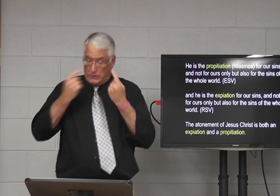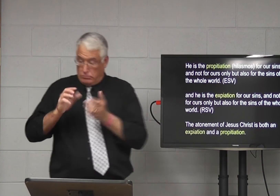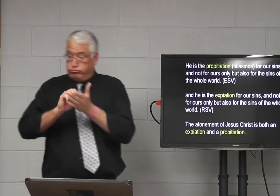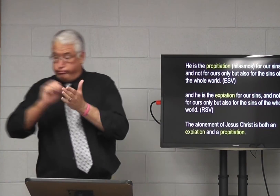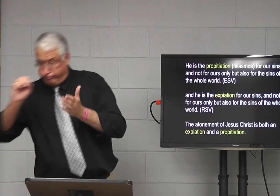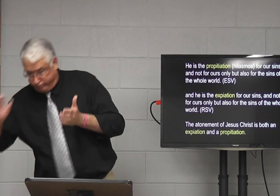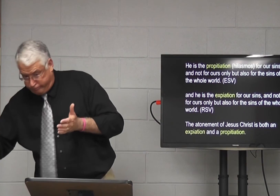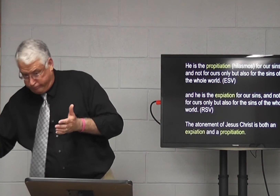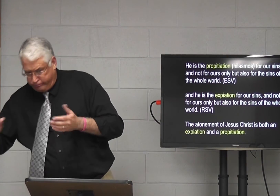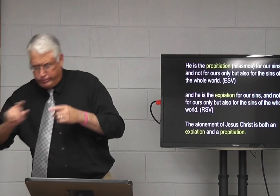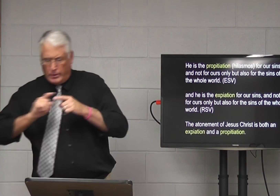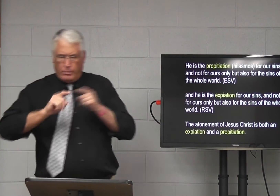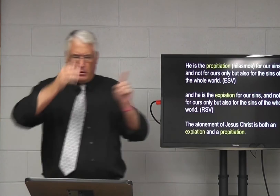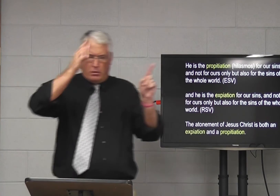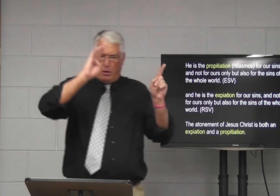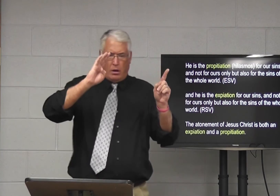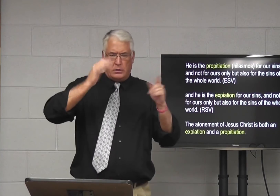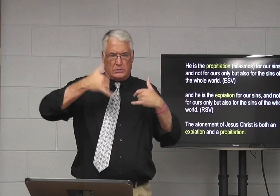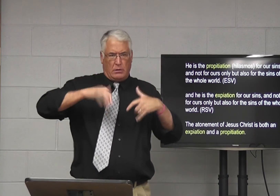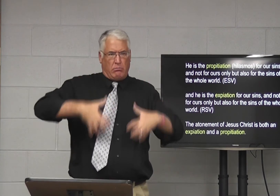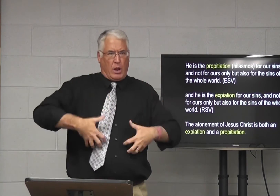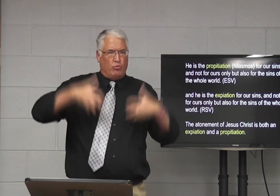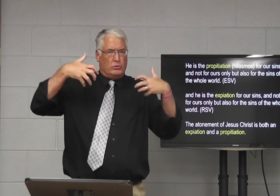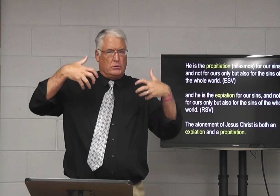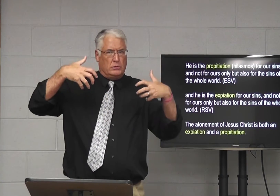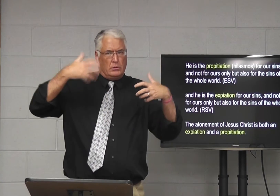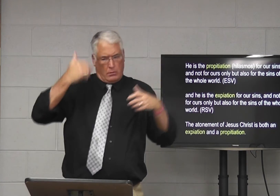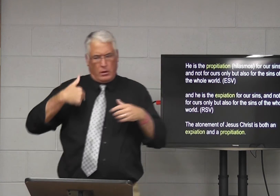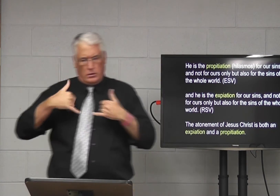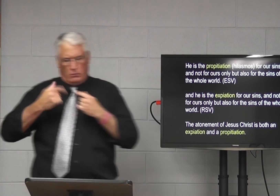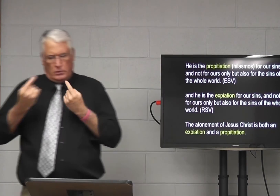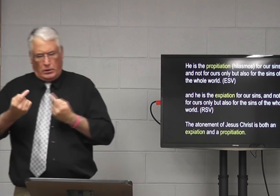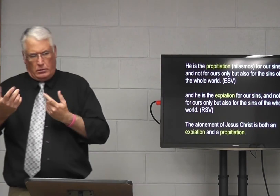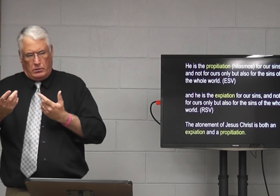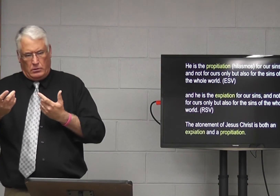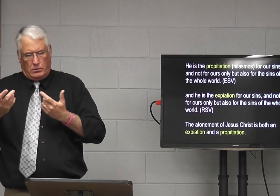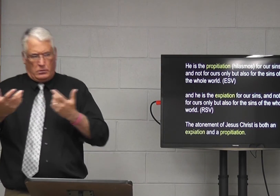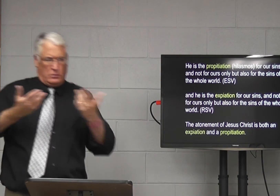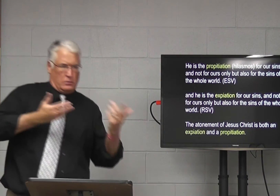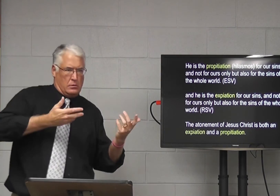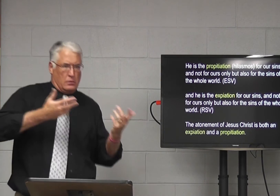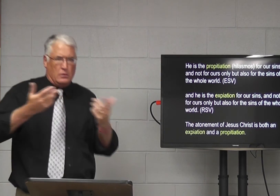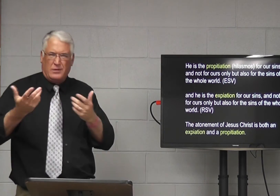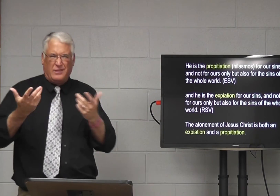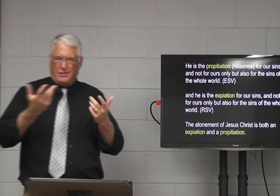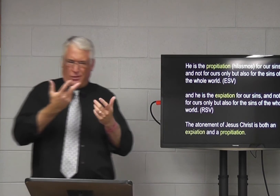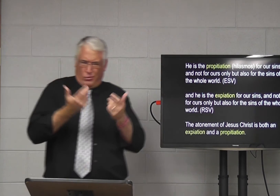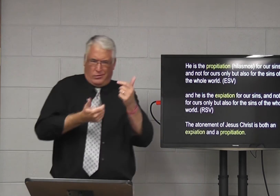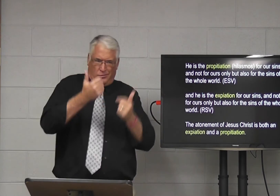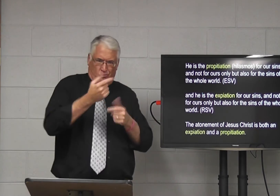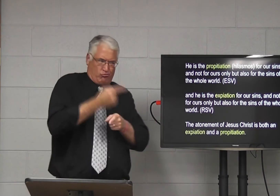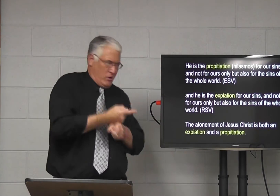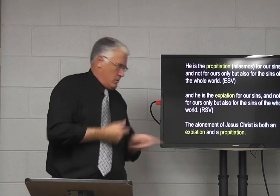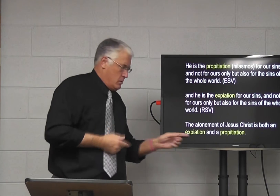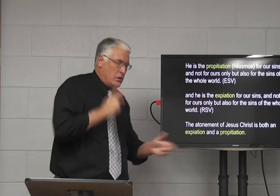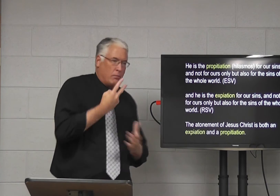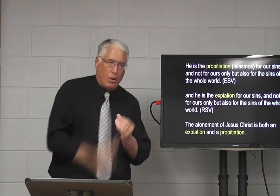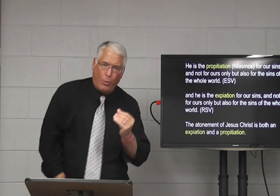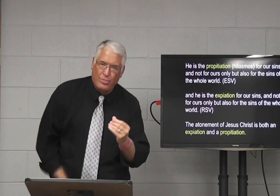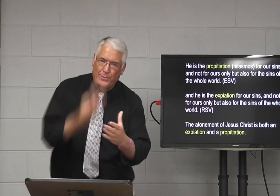that our sins have been removed, but that God is still angry because I'm still sin, you know? So it kind of goes back and forth. So which one is